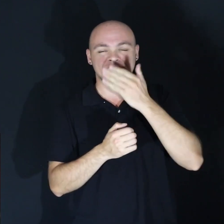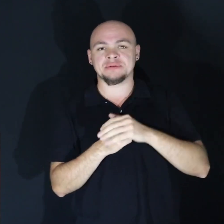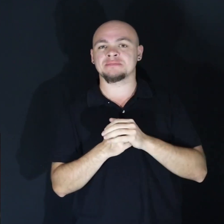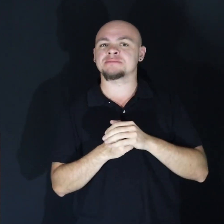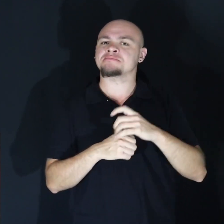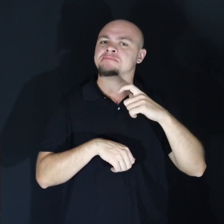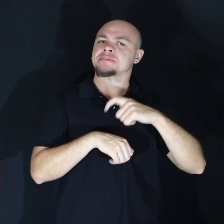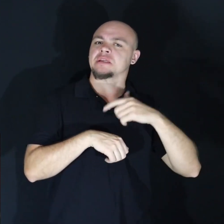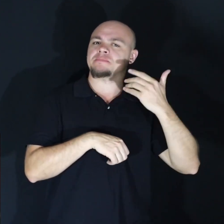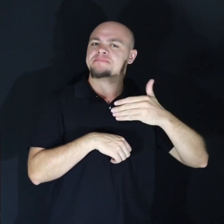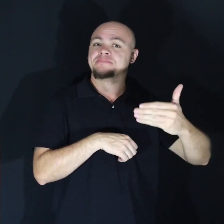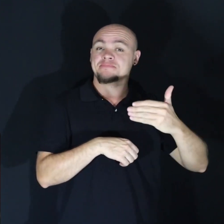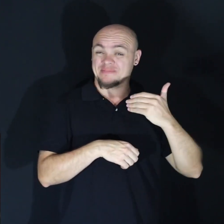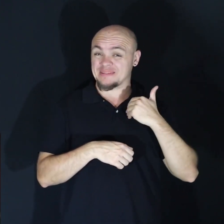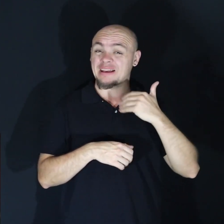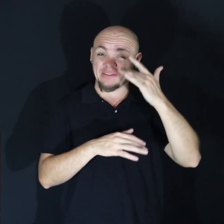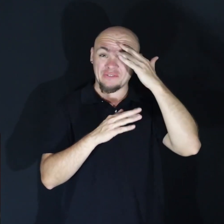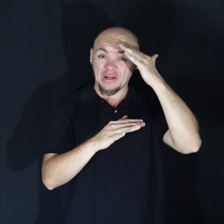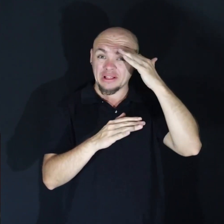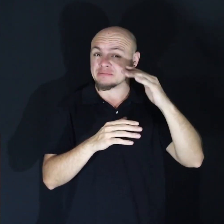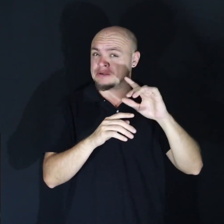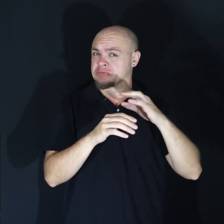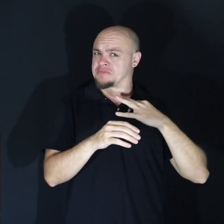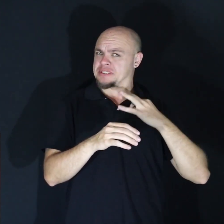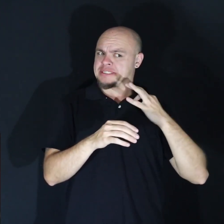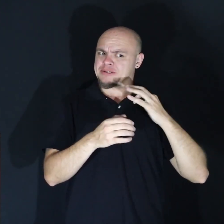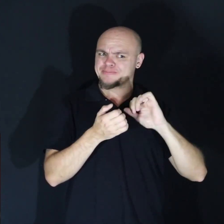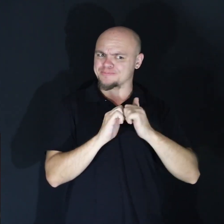Over time, I've developed a philosophy of volunteerism.